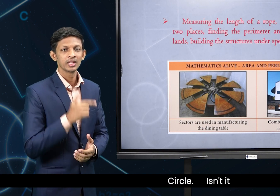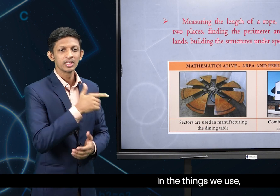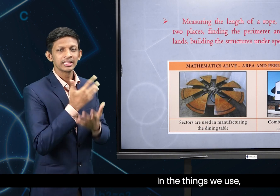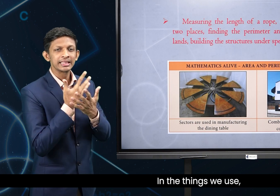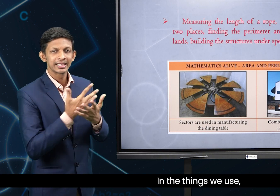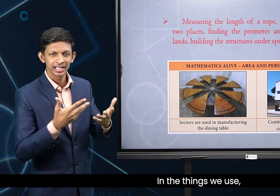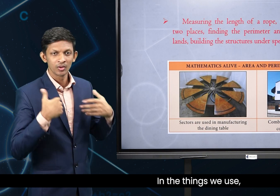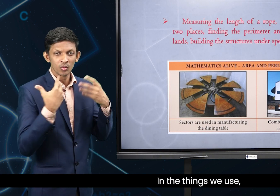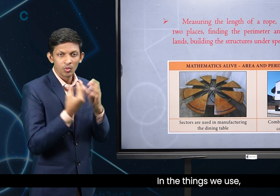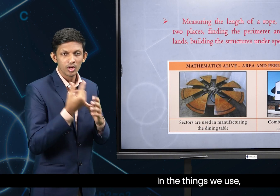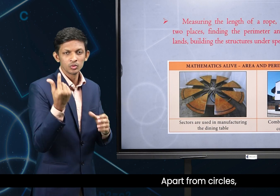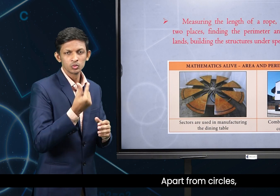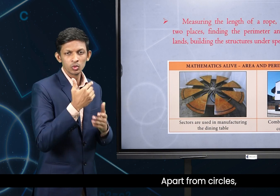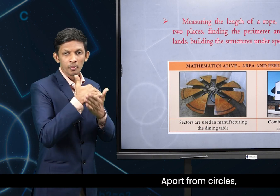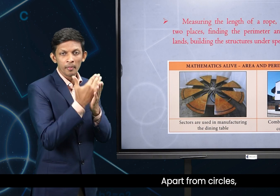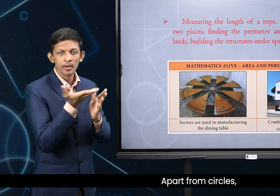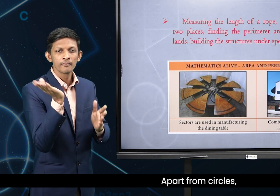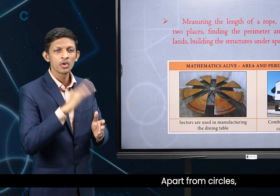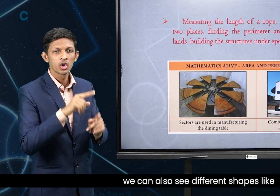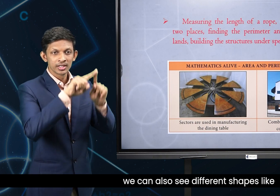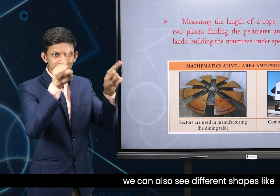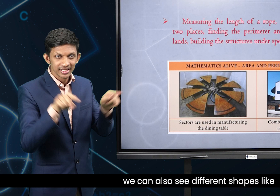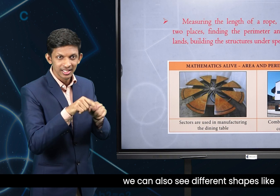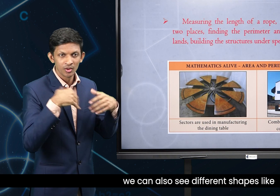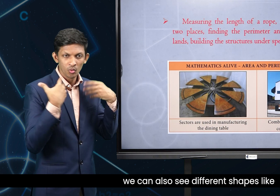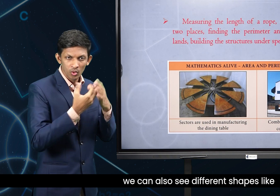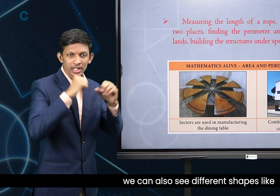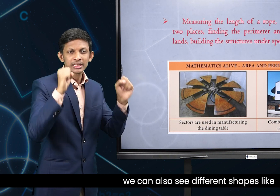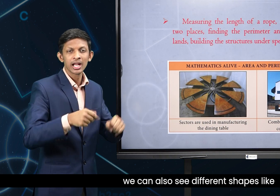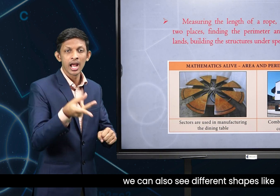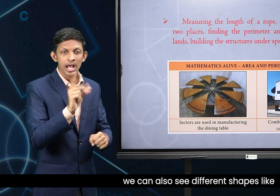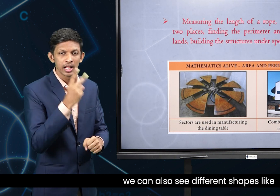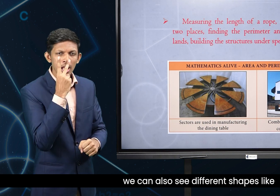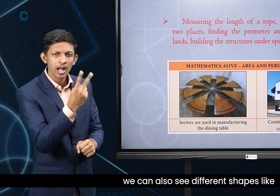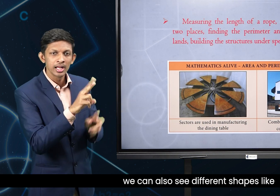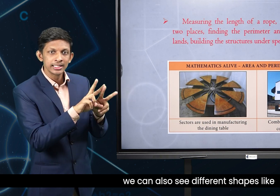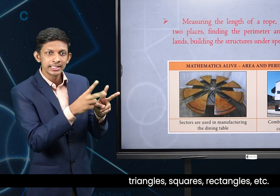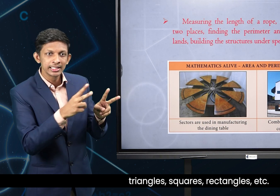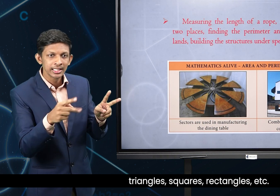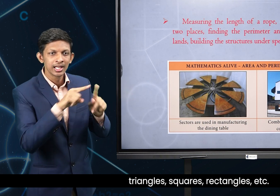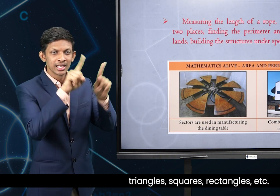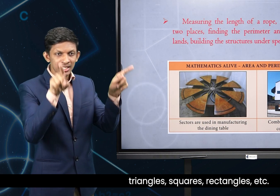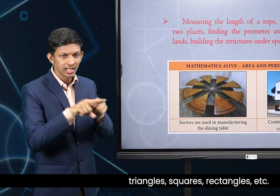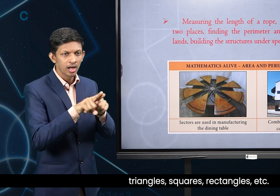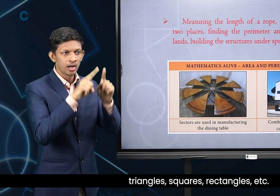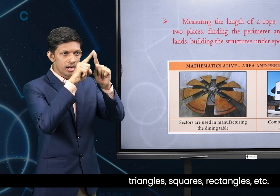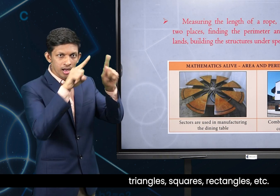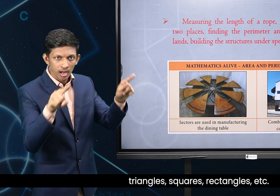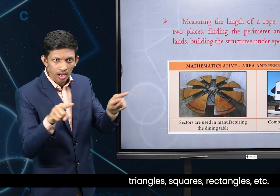In the things we use, apart from circles, we can also see different shapes like triangles, squares,